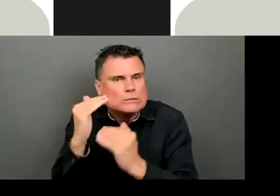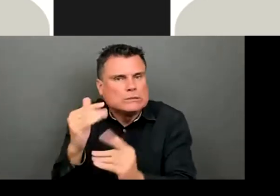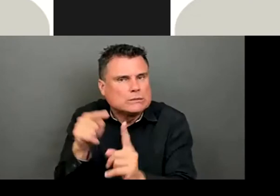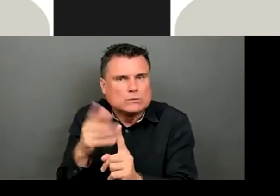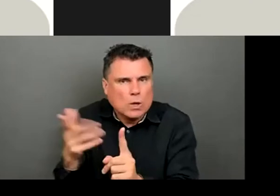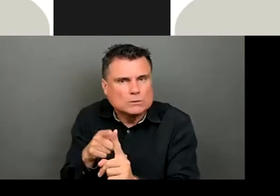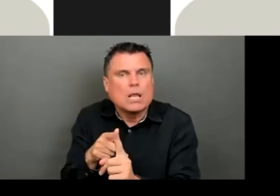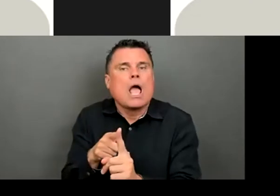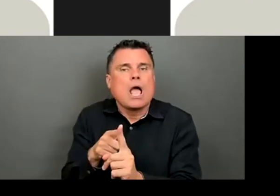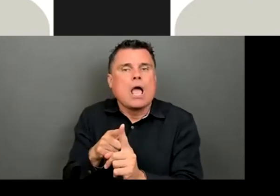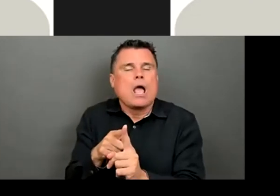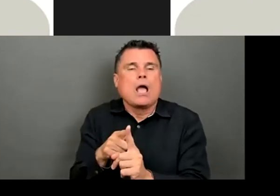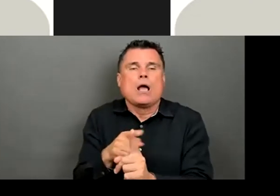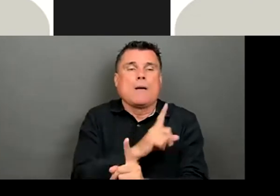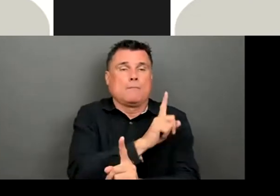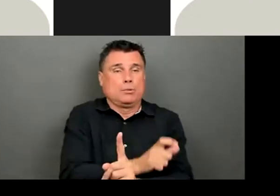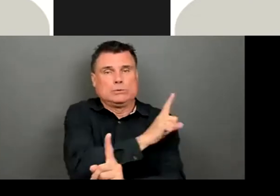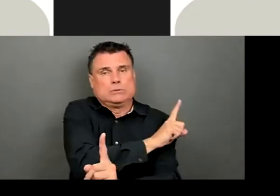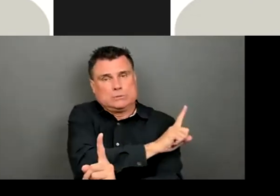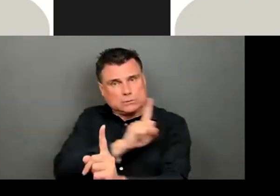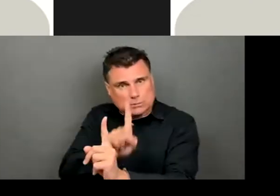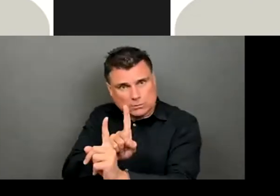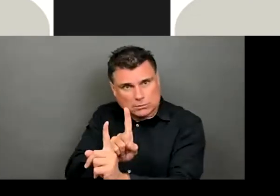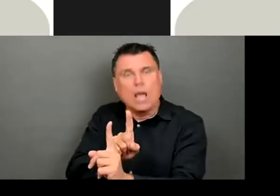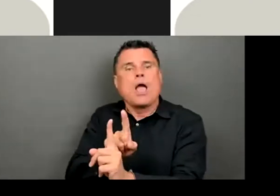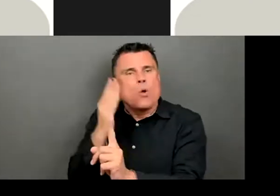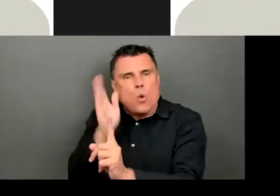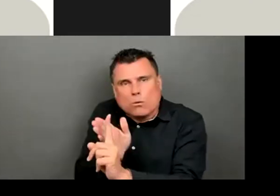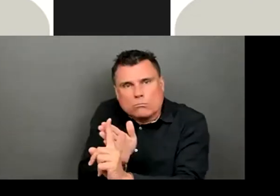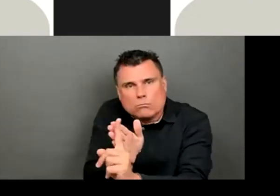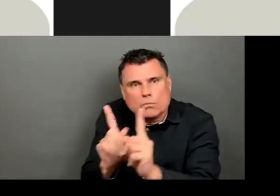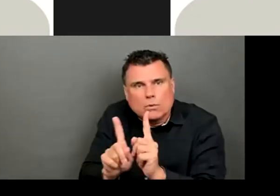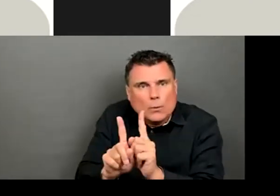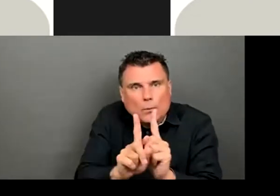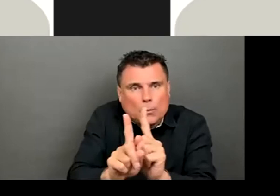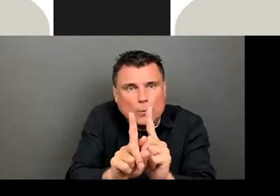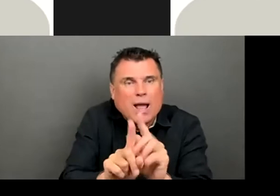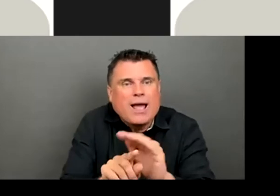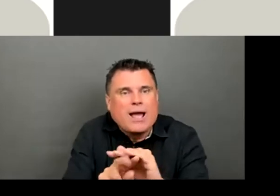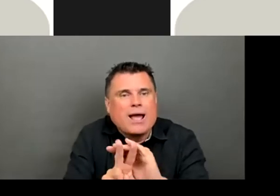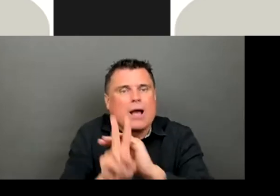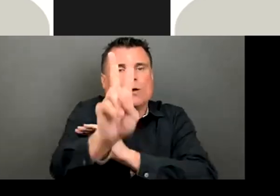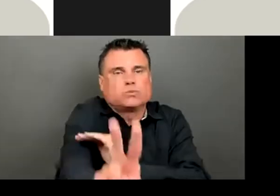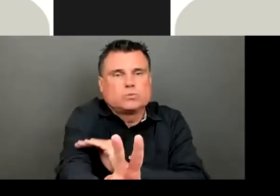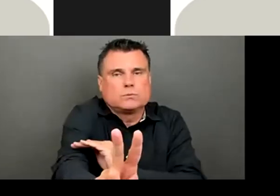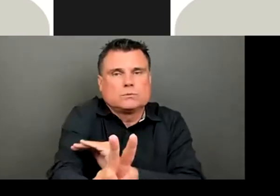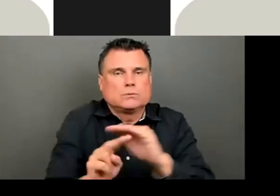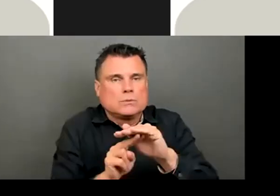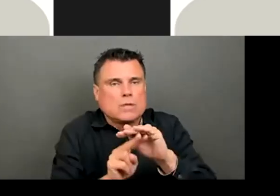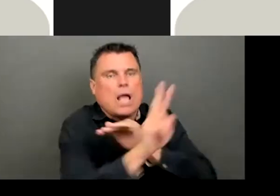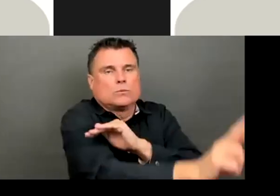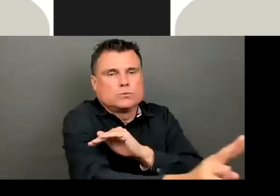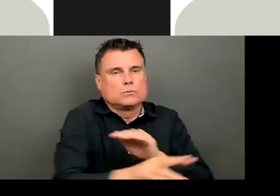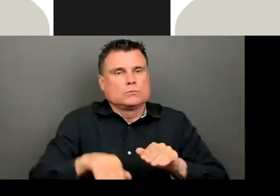safety zone, the entire process could be adopted as per the need of that persona. So this is what. So what is basically the authority